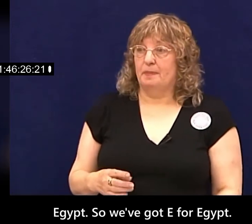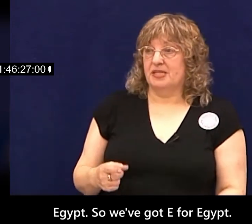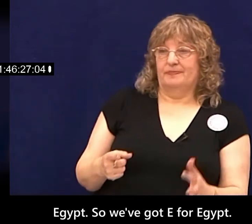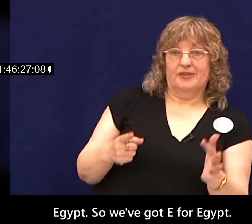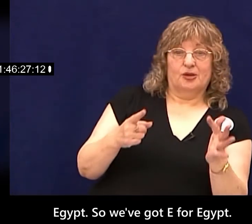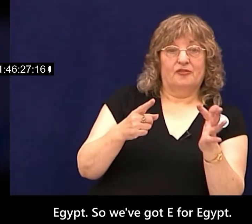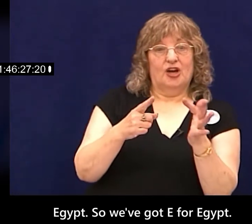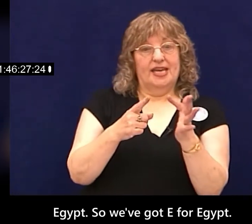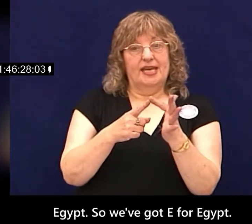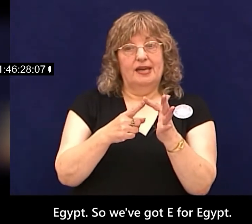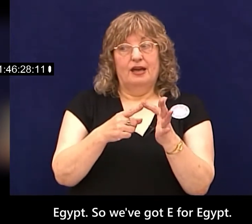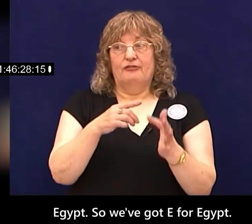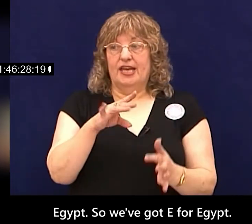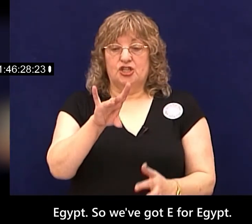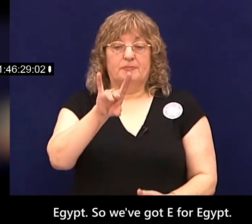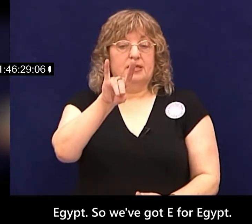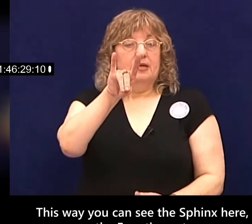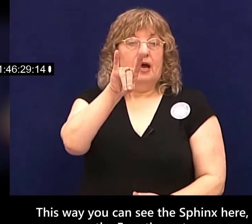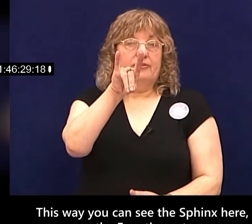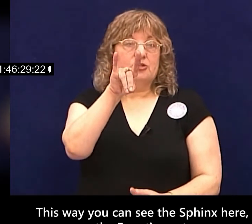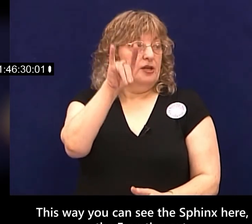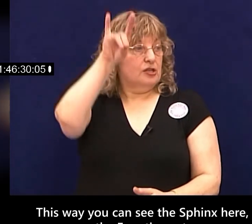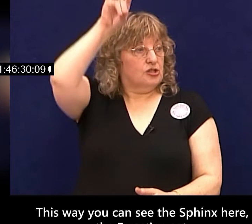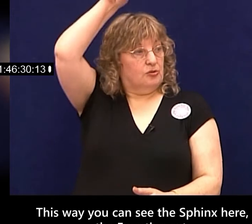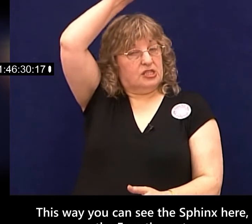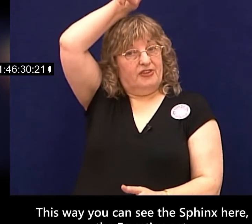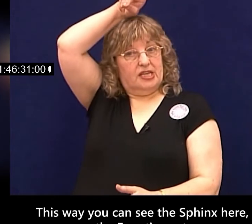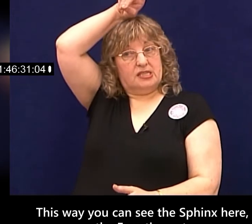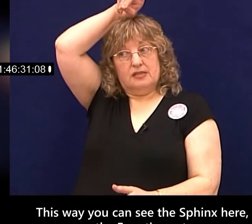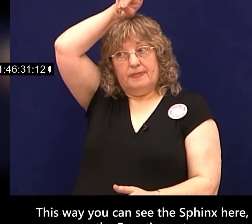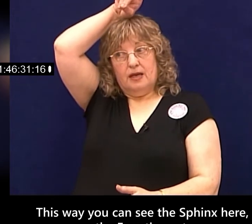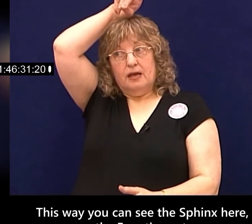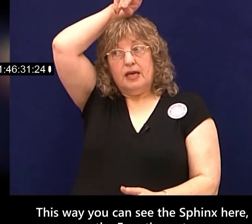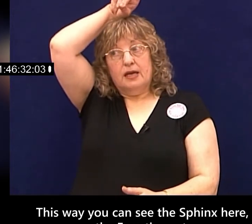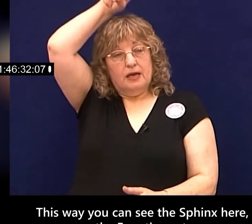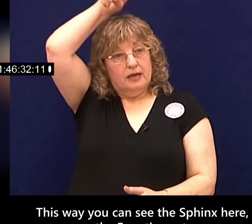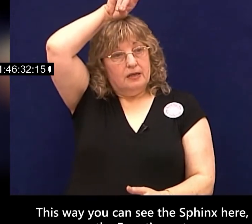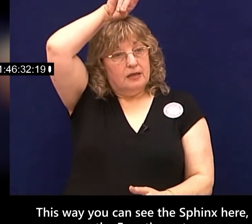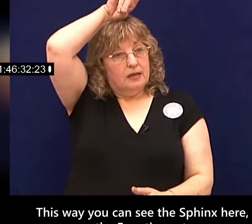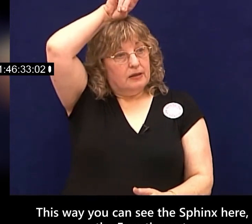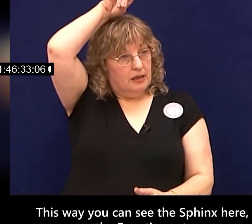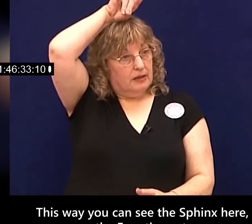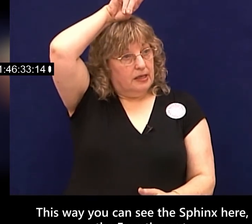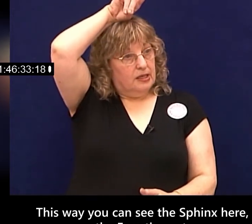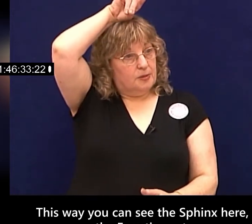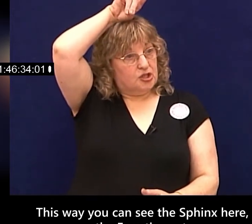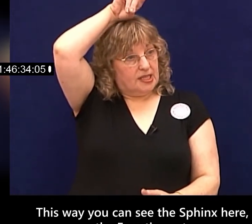Egypt. So we've got E for Egypt. And this way you can do the Sphinx here, the Egyptian